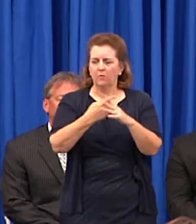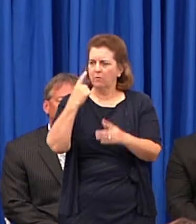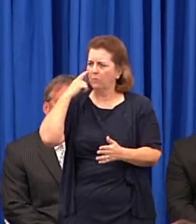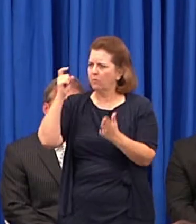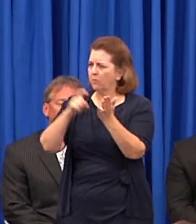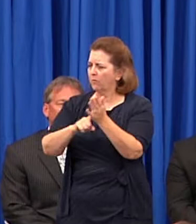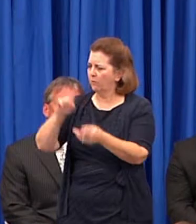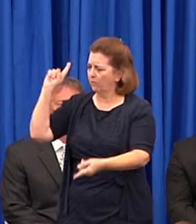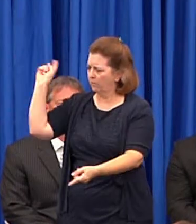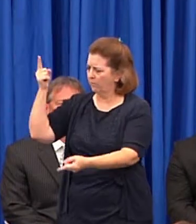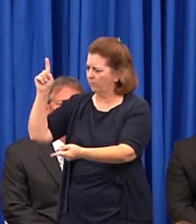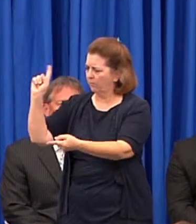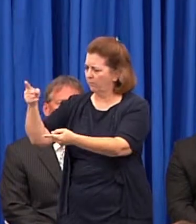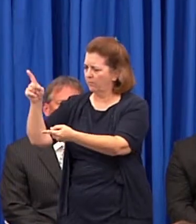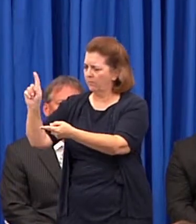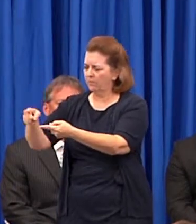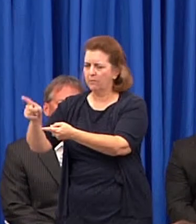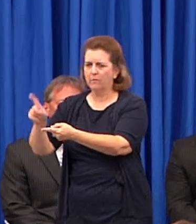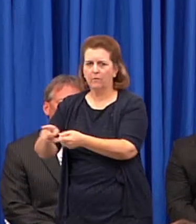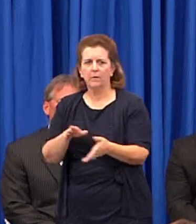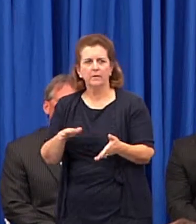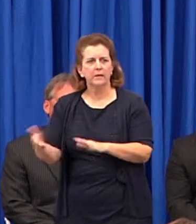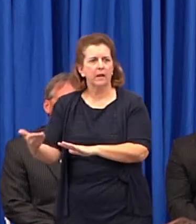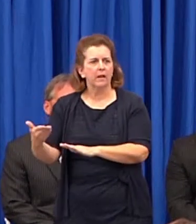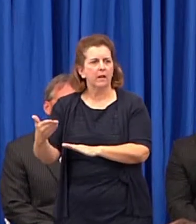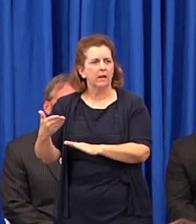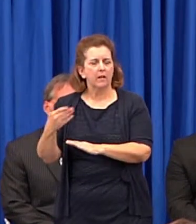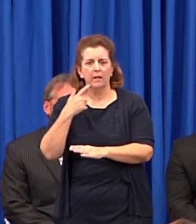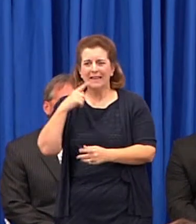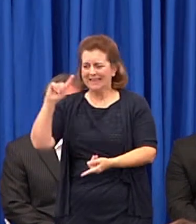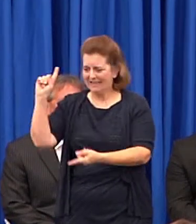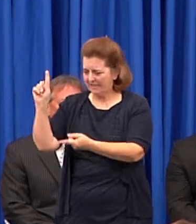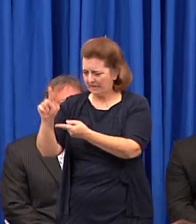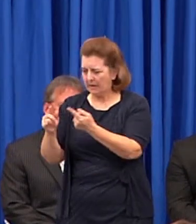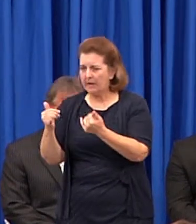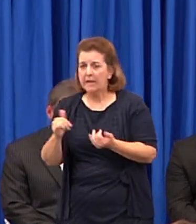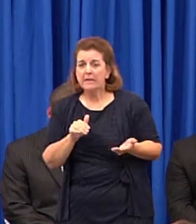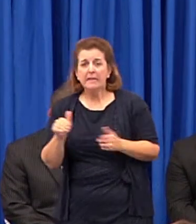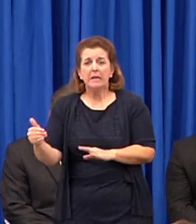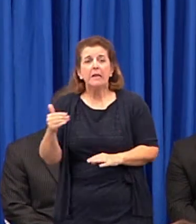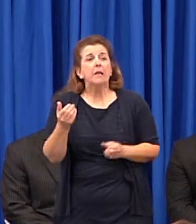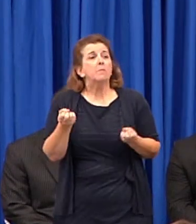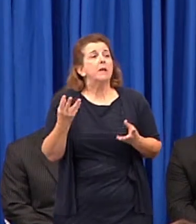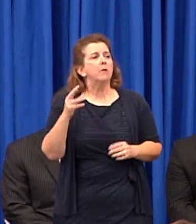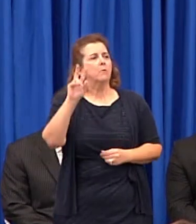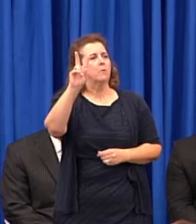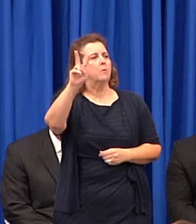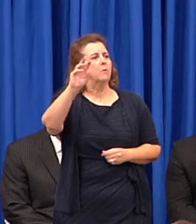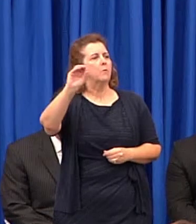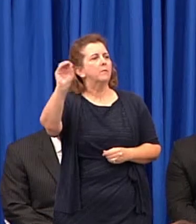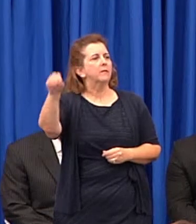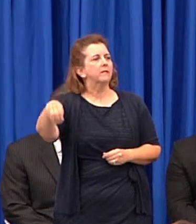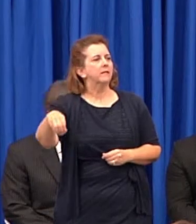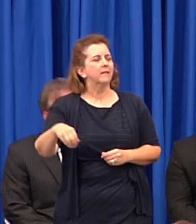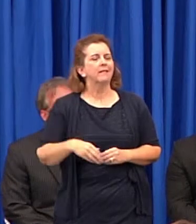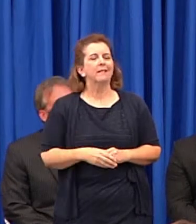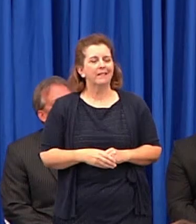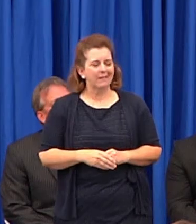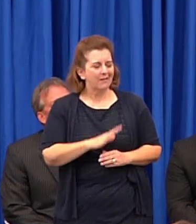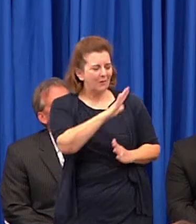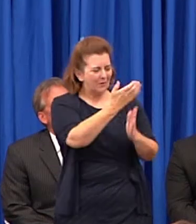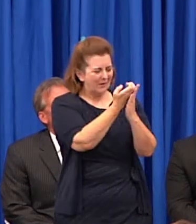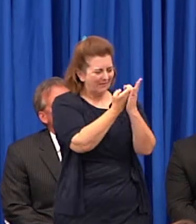declined. One report claimed the death rate dropped to only 2%. She used her data as evidence